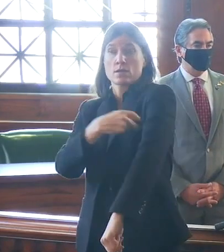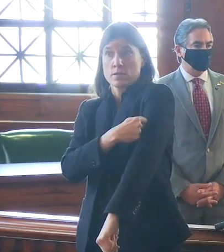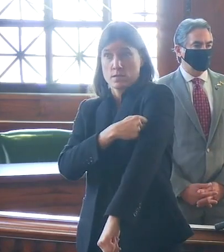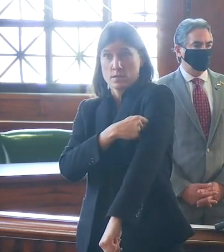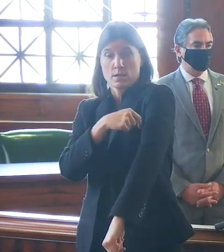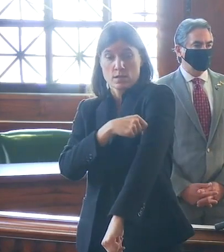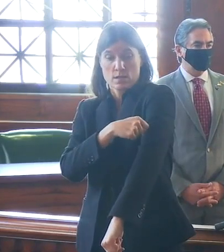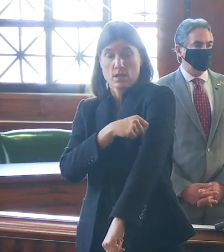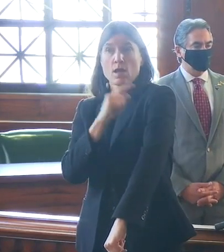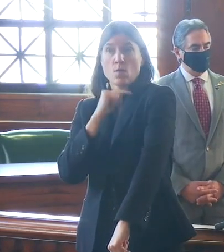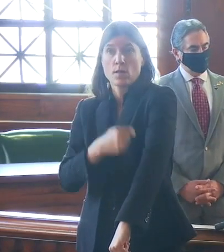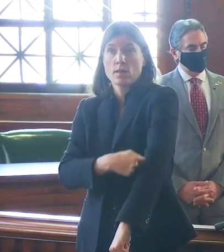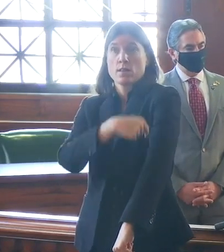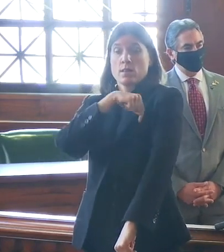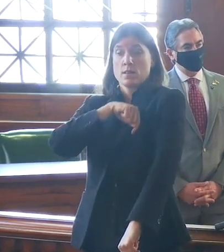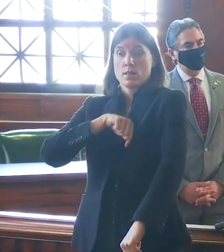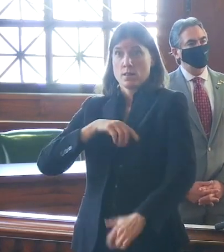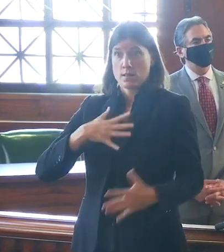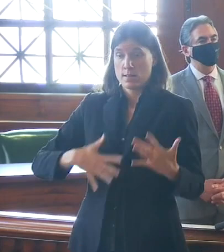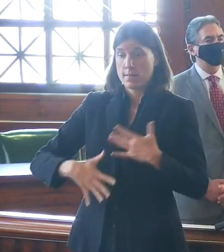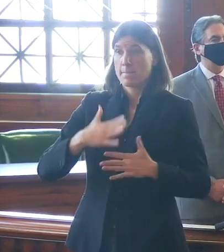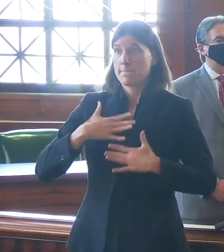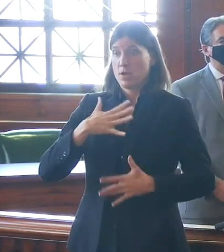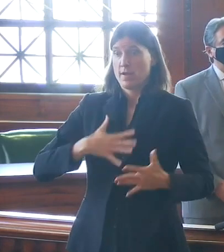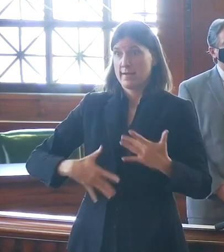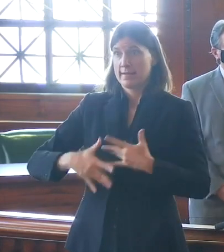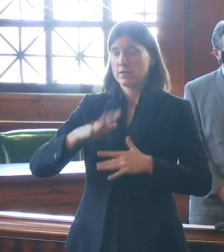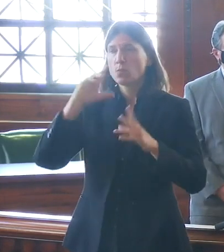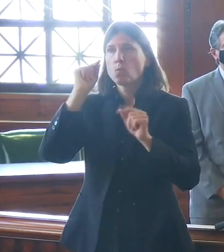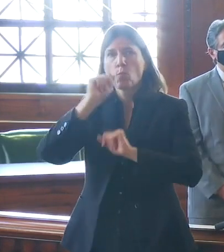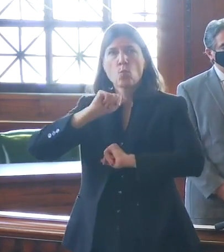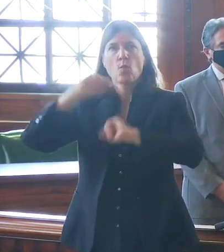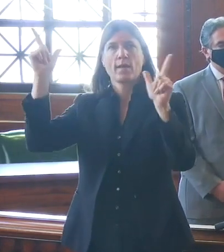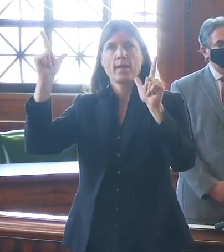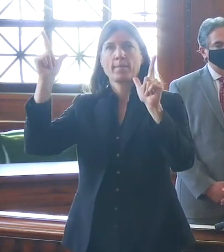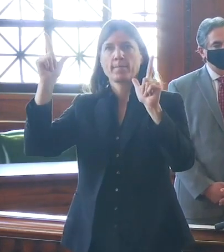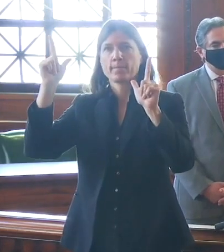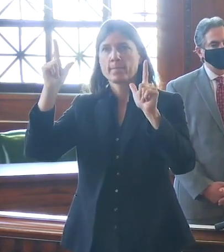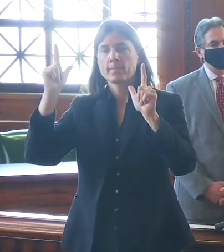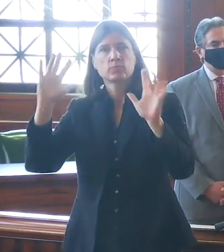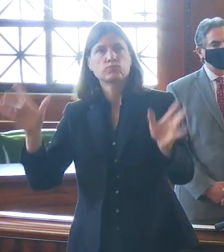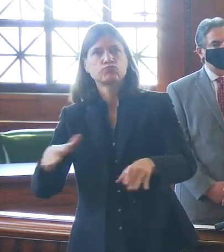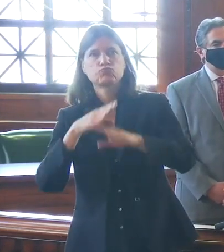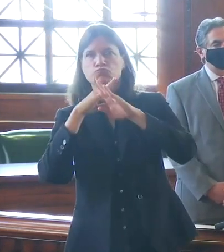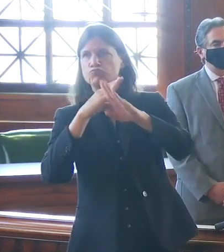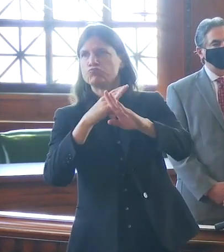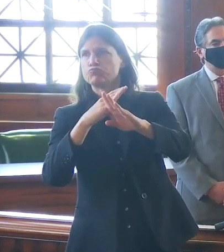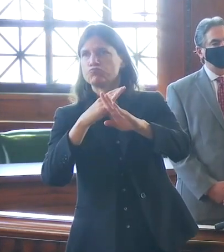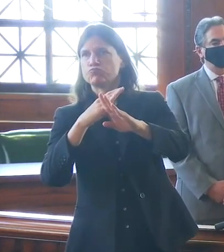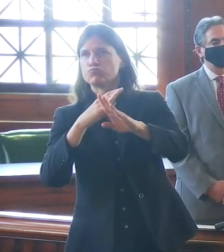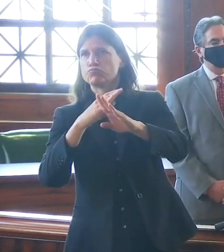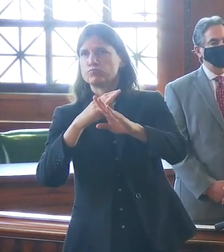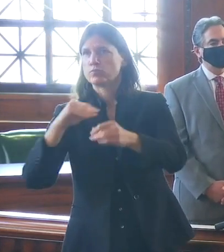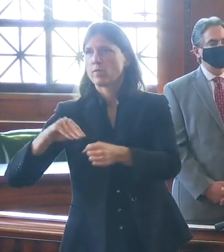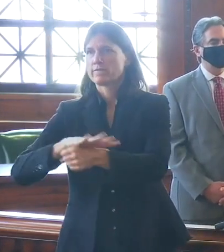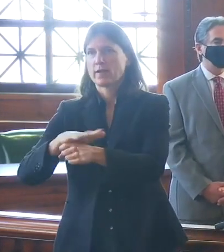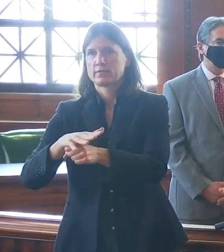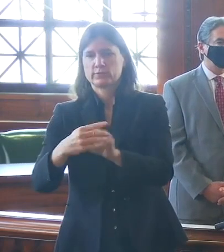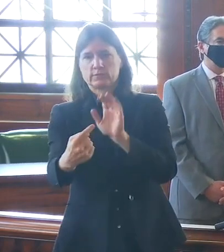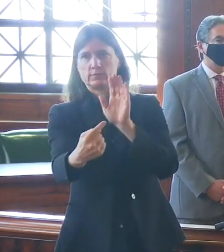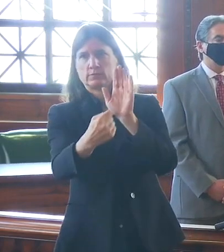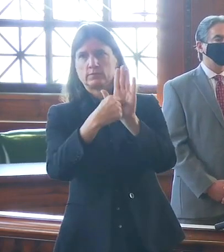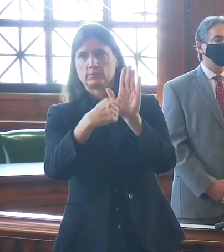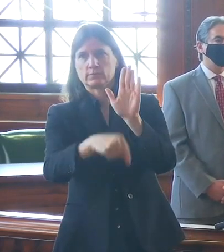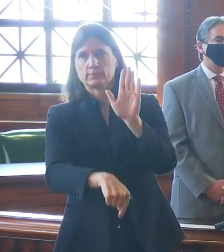is generating antibodies in an immune response that can be commonly experienced with many vaccines, like soreness in the arm